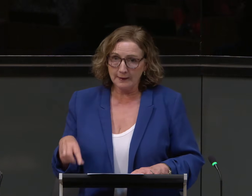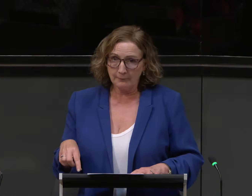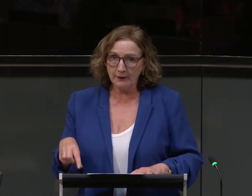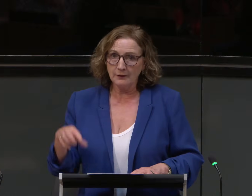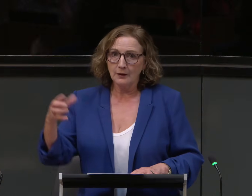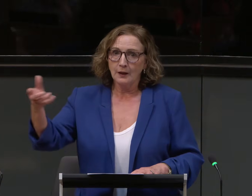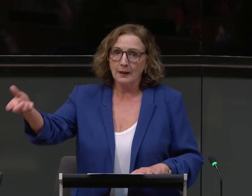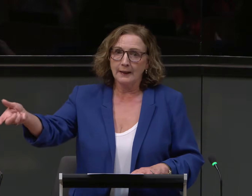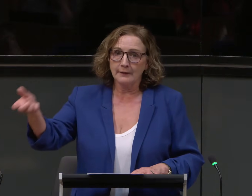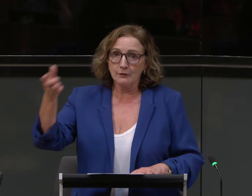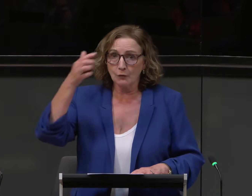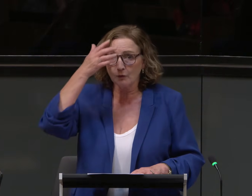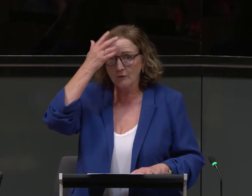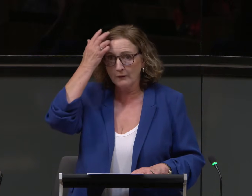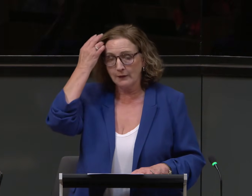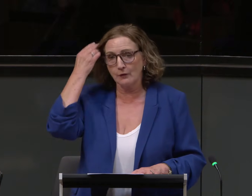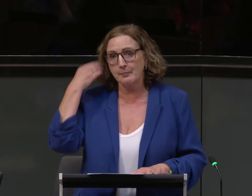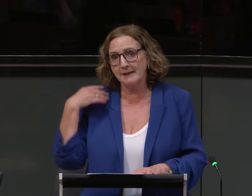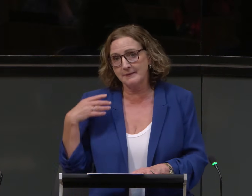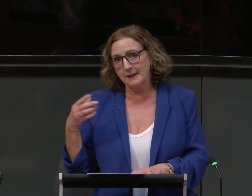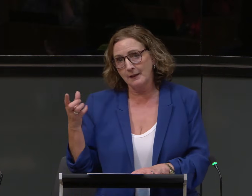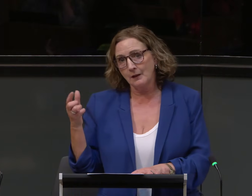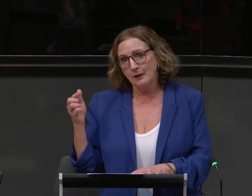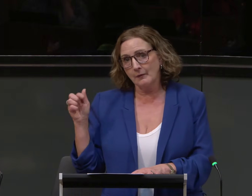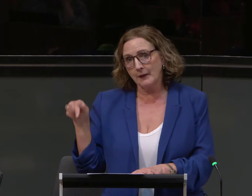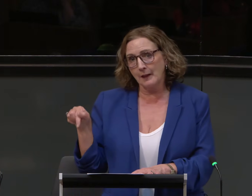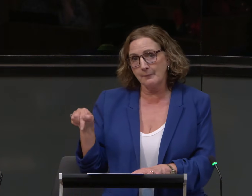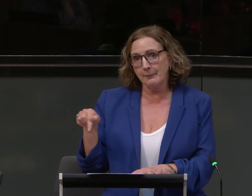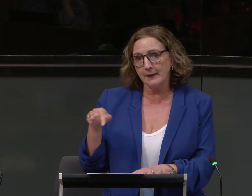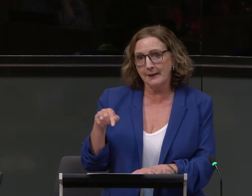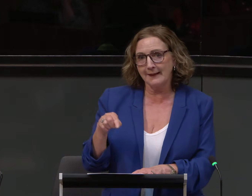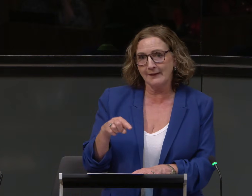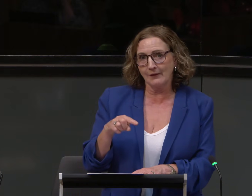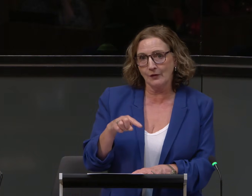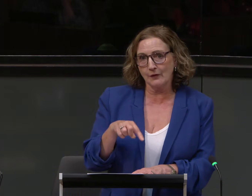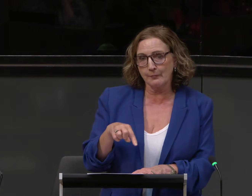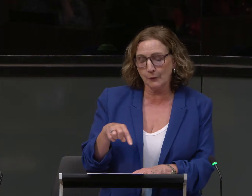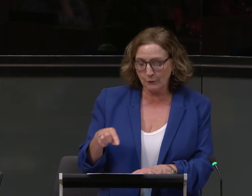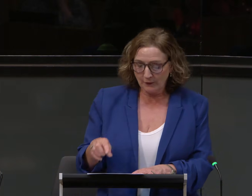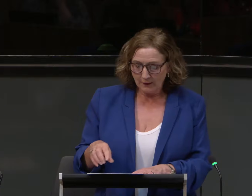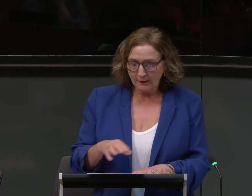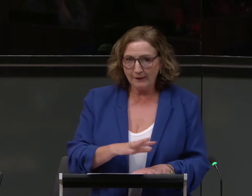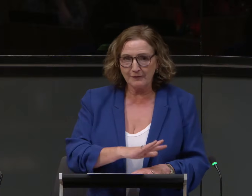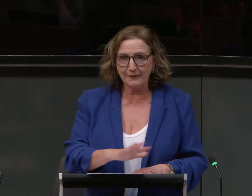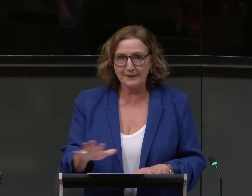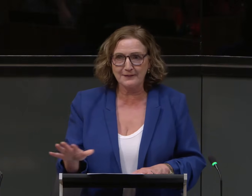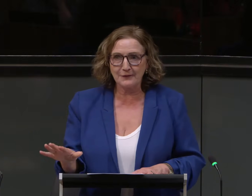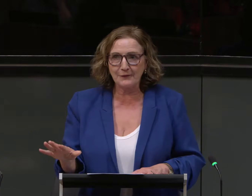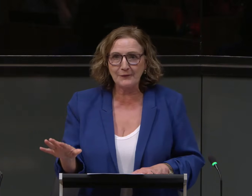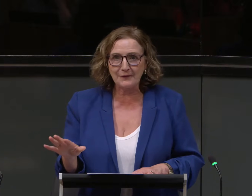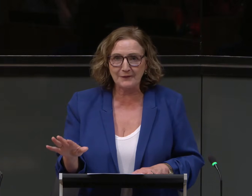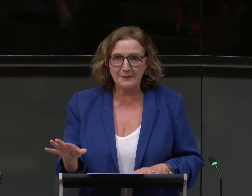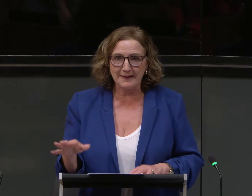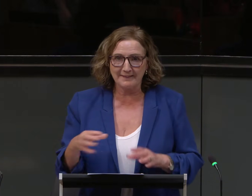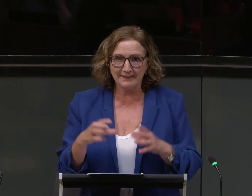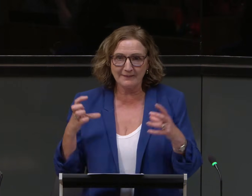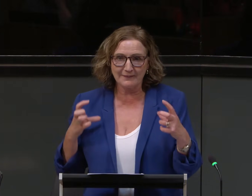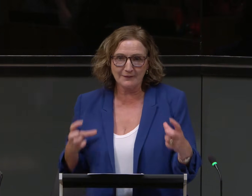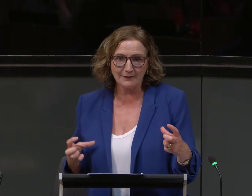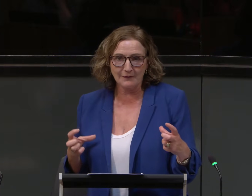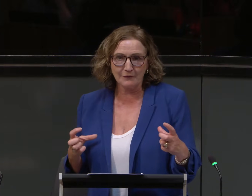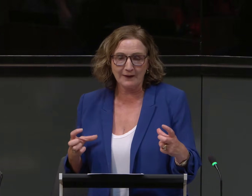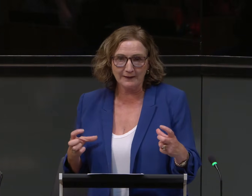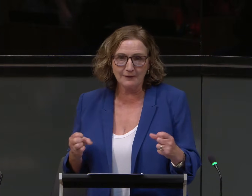the Labour, and also Llanos Medi, the MP in Ynys Môn. I've invited all the other